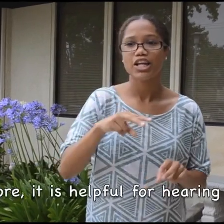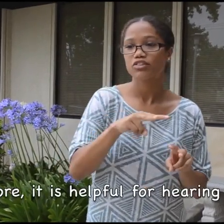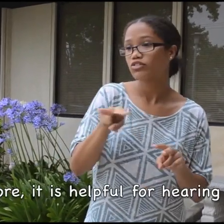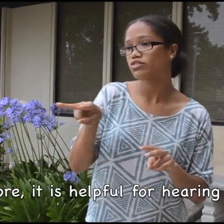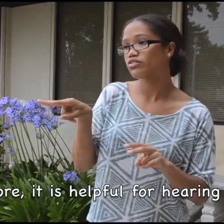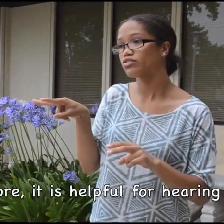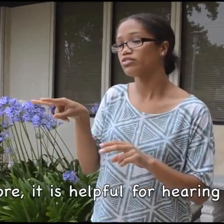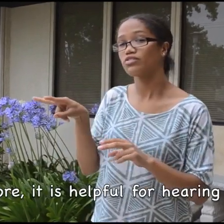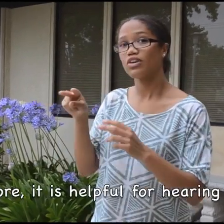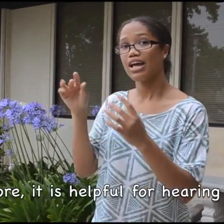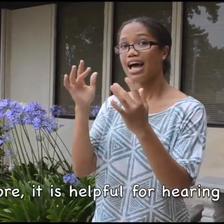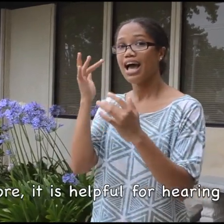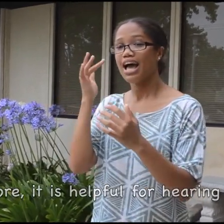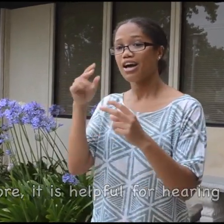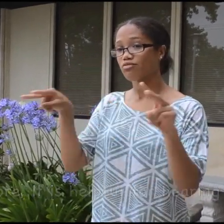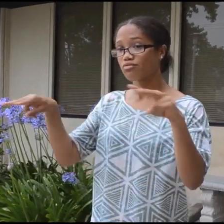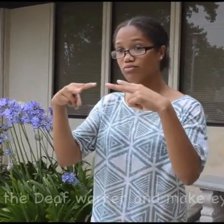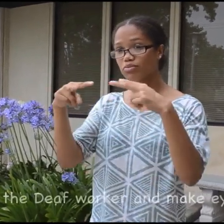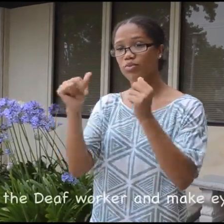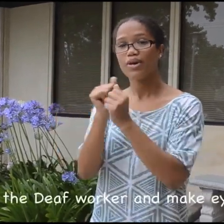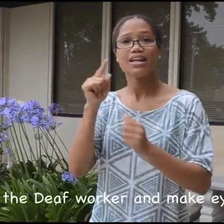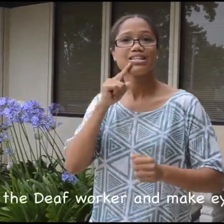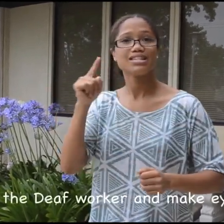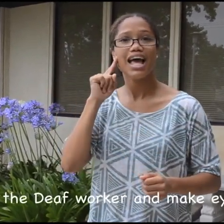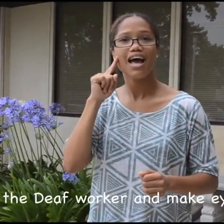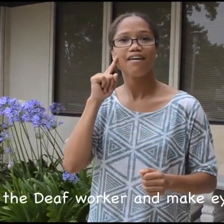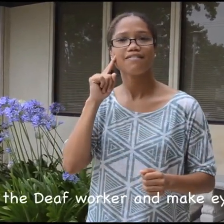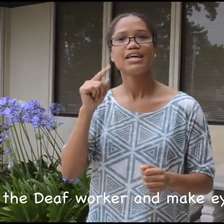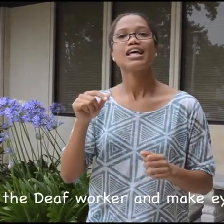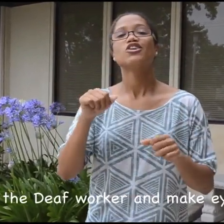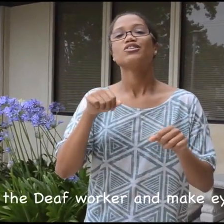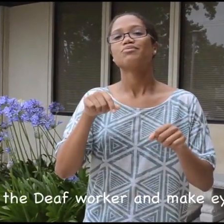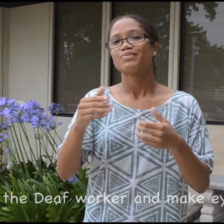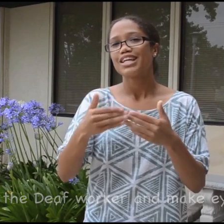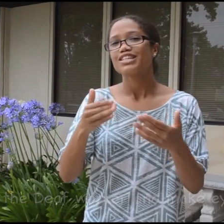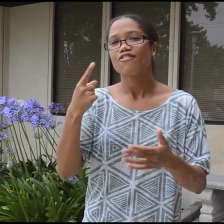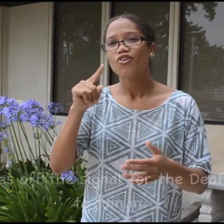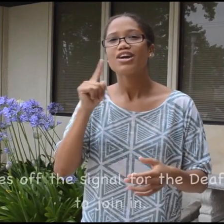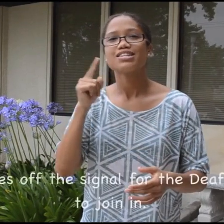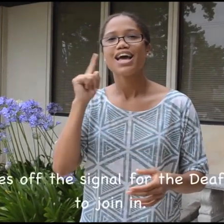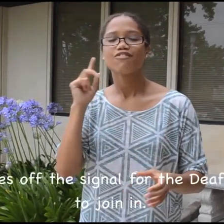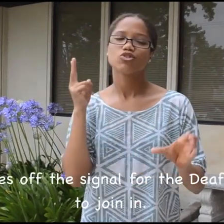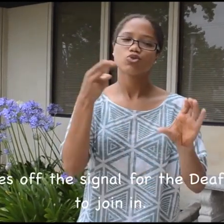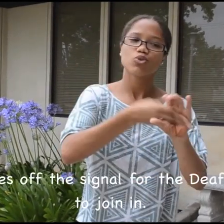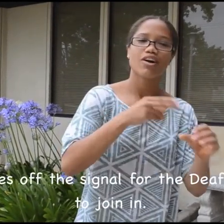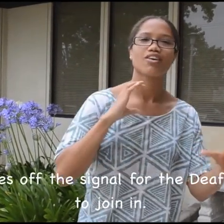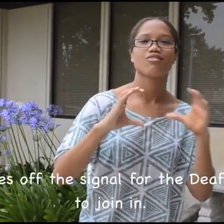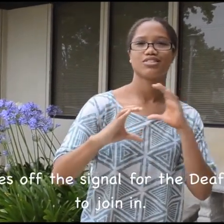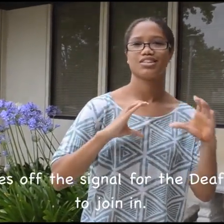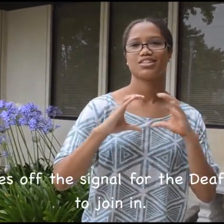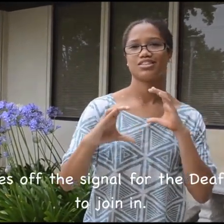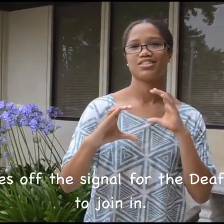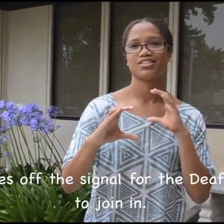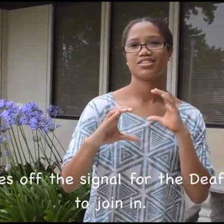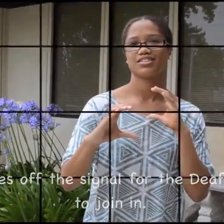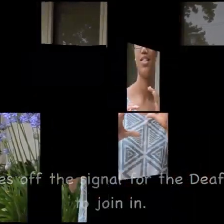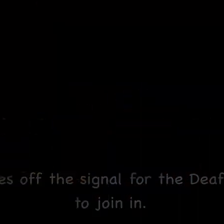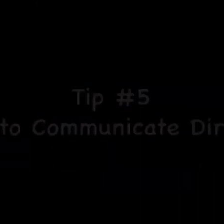Therefore, it is helpful for hearing people to turn to the deaf worker and make eye contact. This gives off the signal for the deaf person to